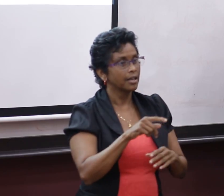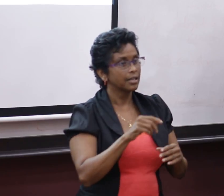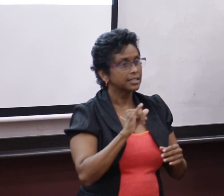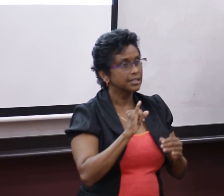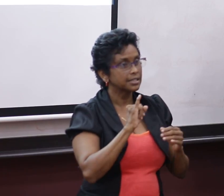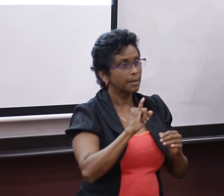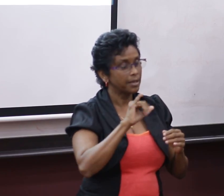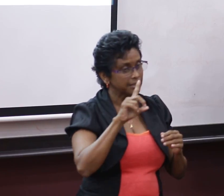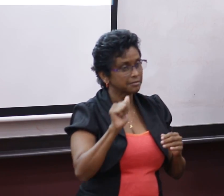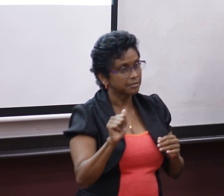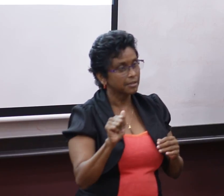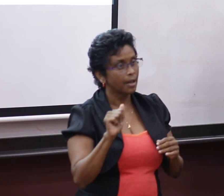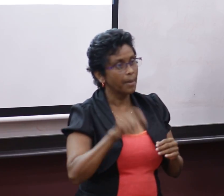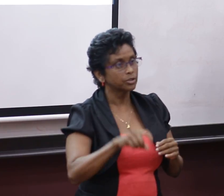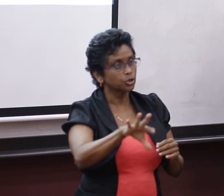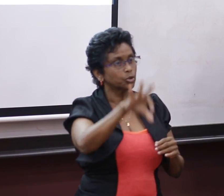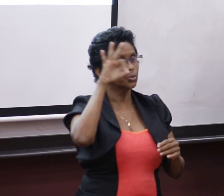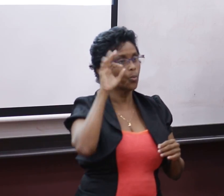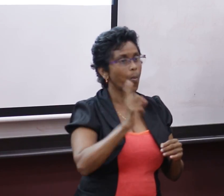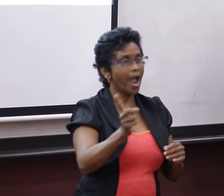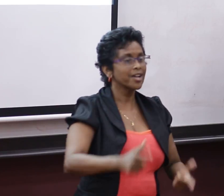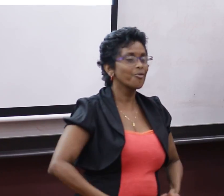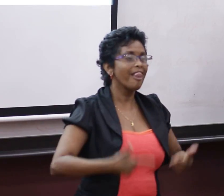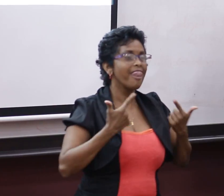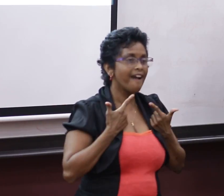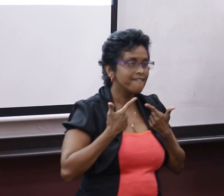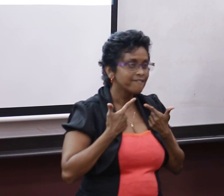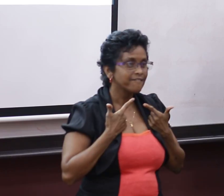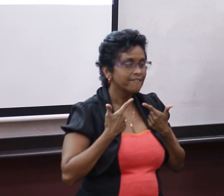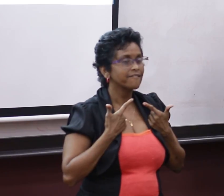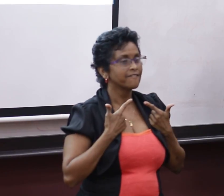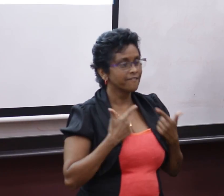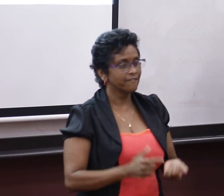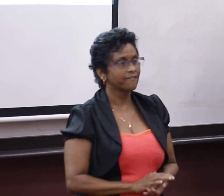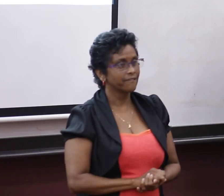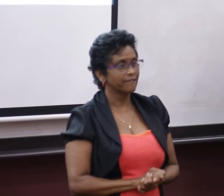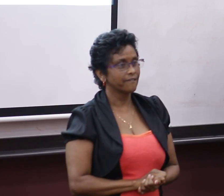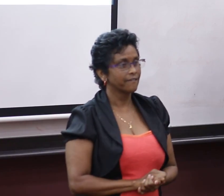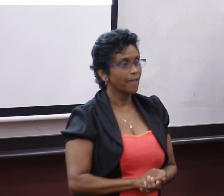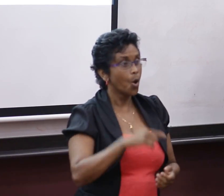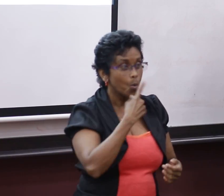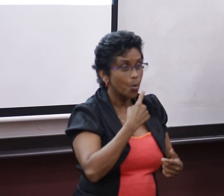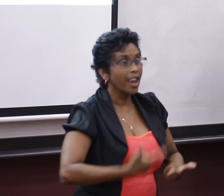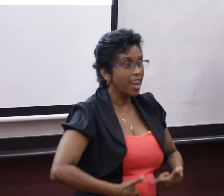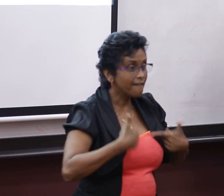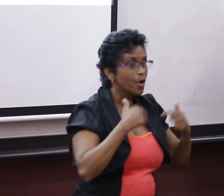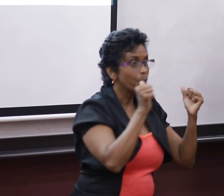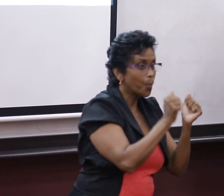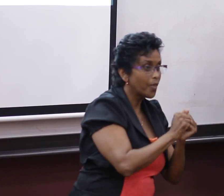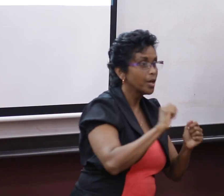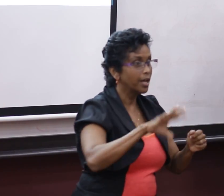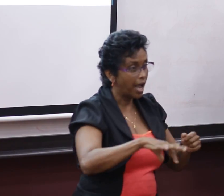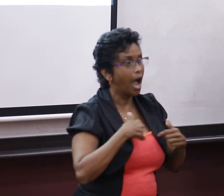and where and with whom they live on an equal basis with others, and are not obliged to live in a